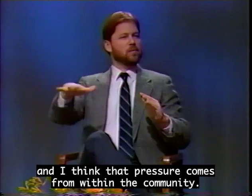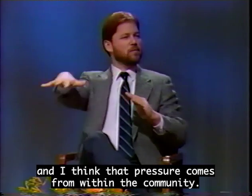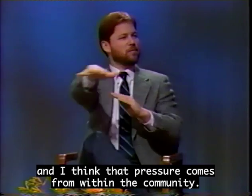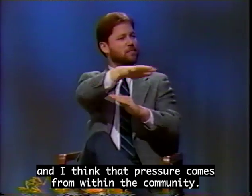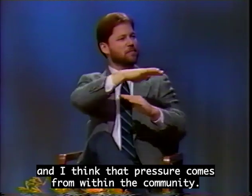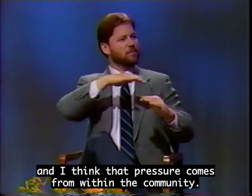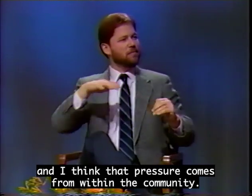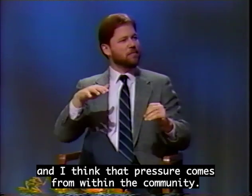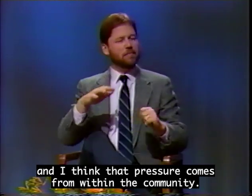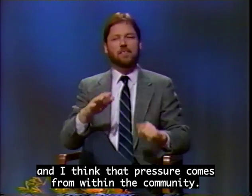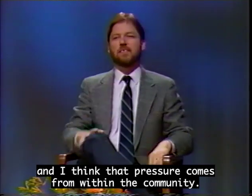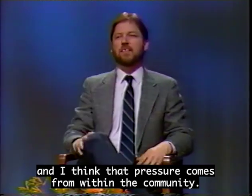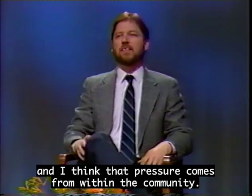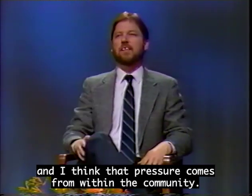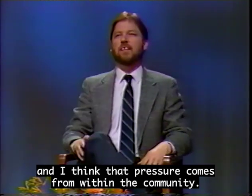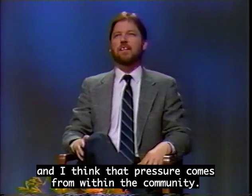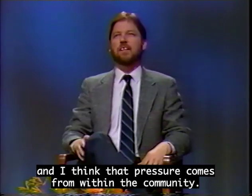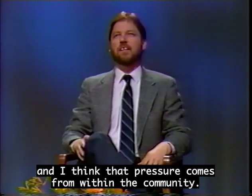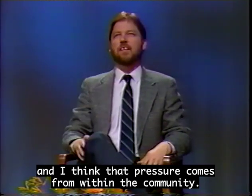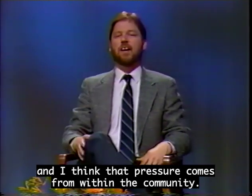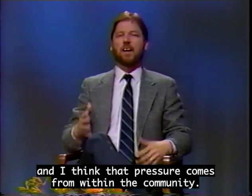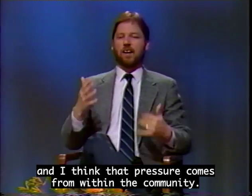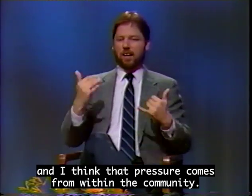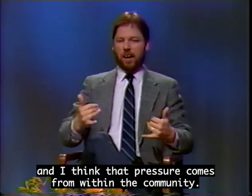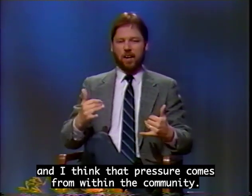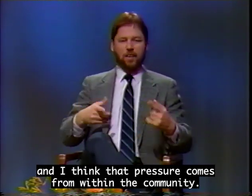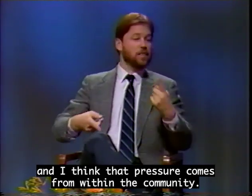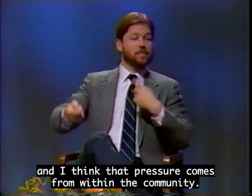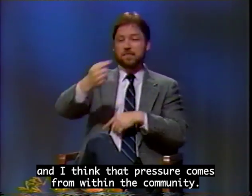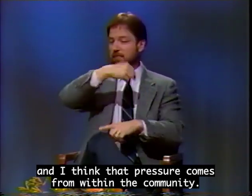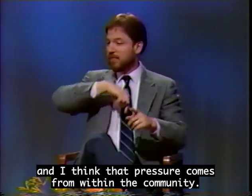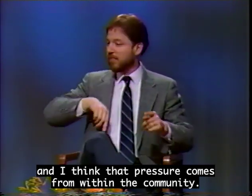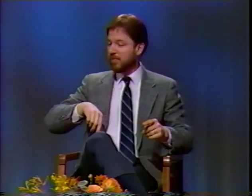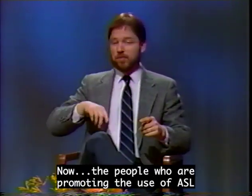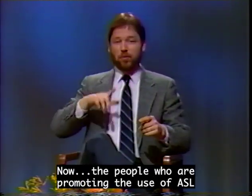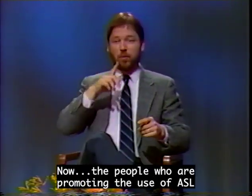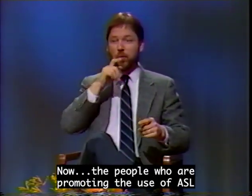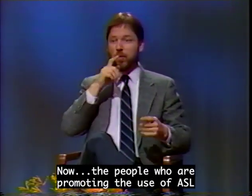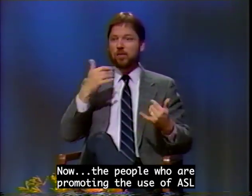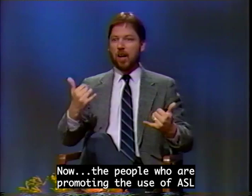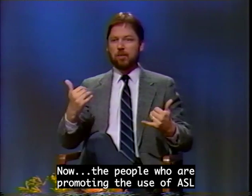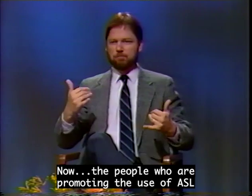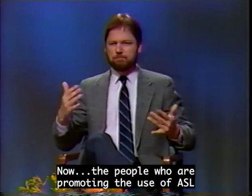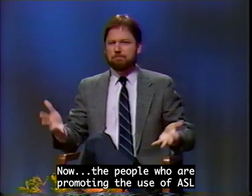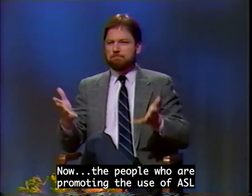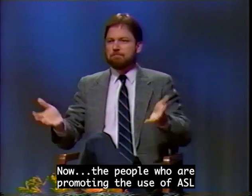think that pressure comes from within the community. Now,